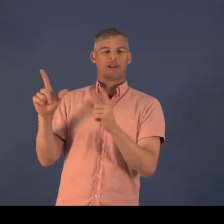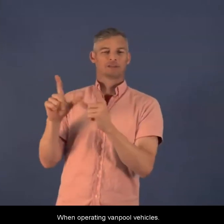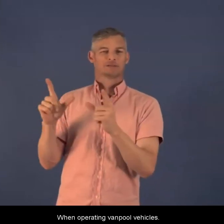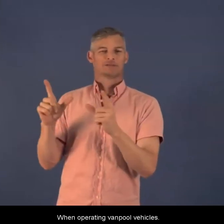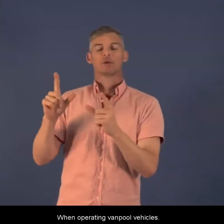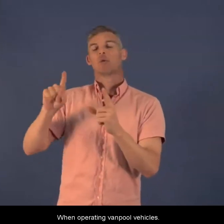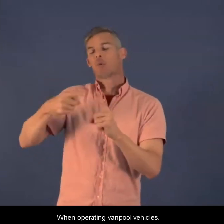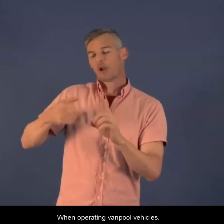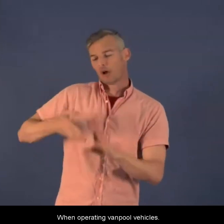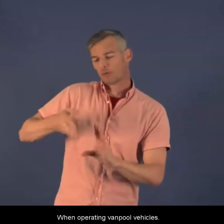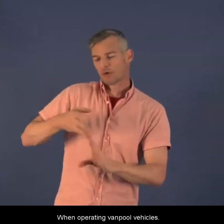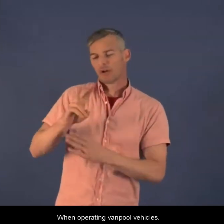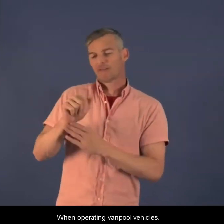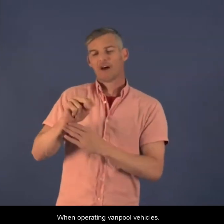when operating van pool vehicles.